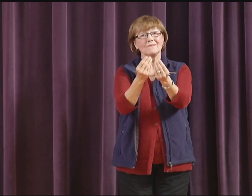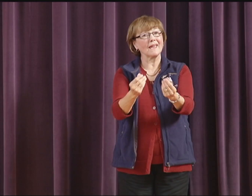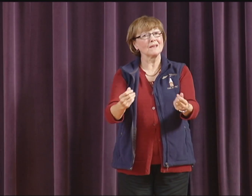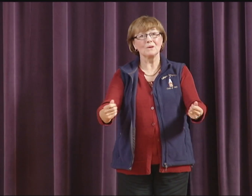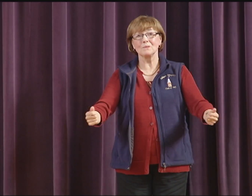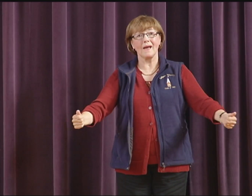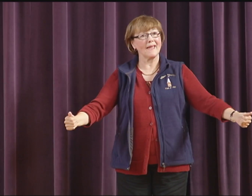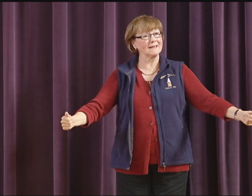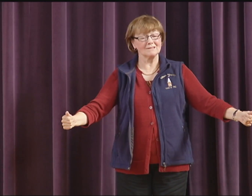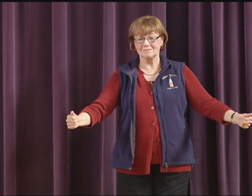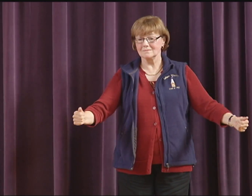They will never fade.